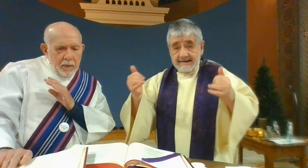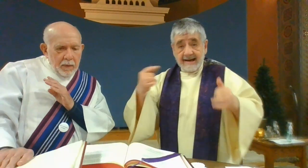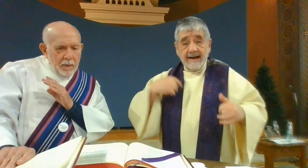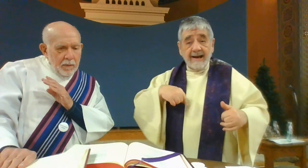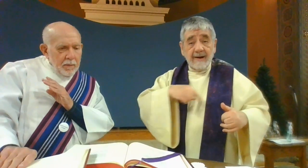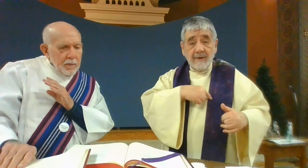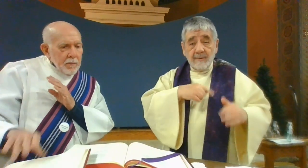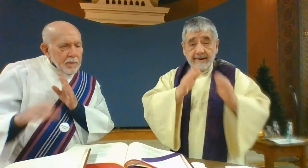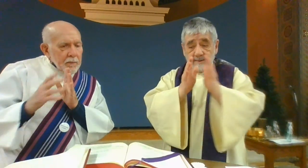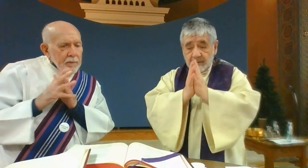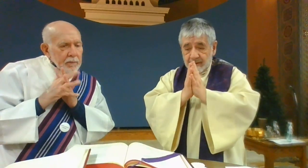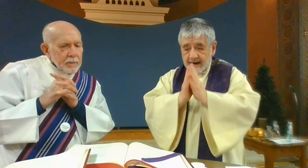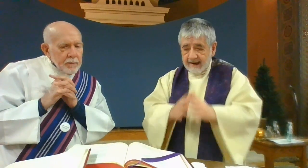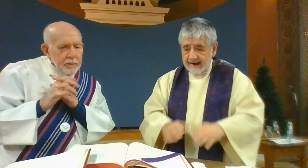Let us pray.